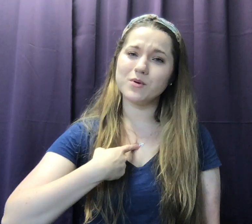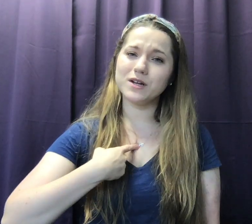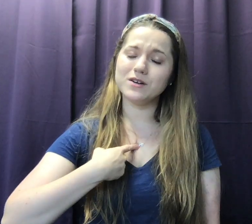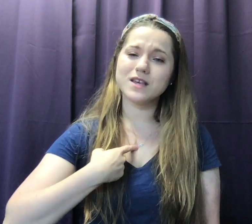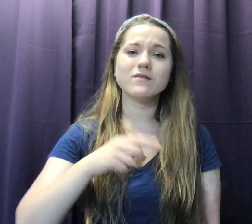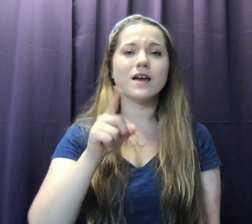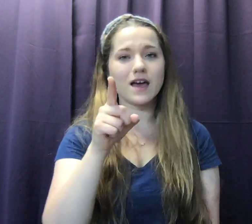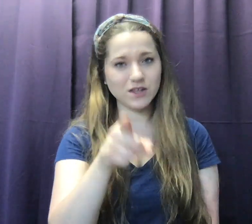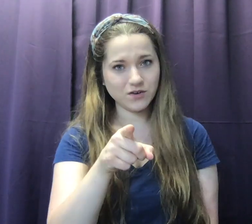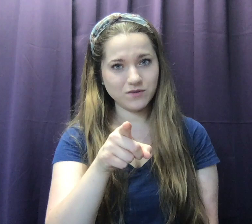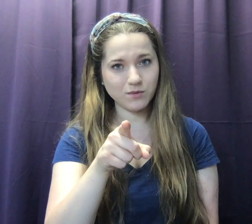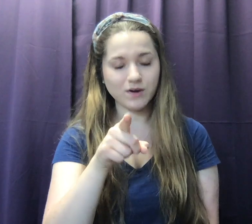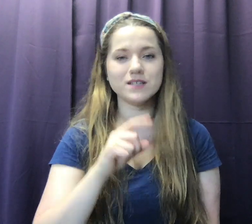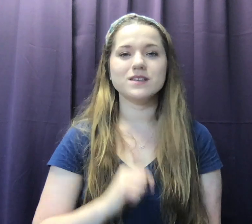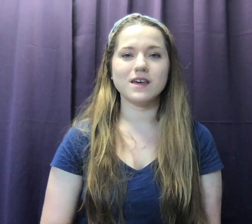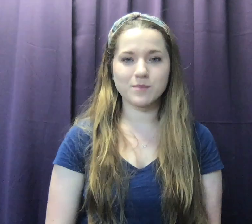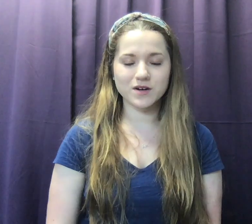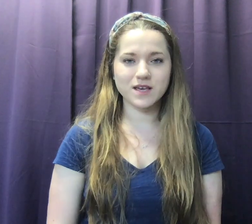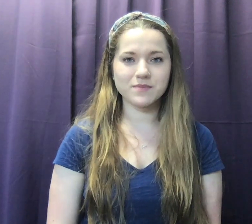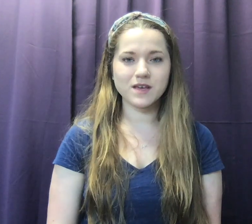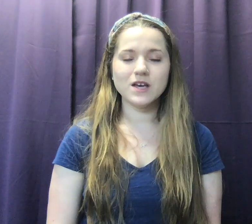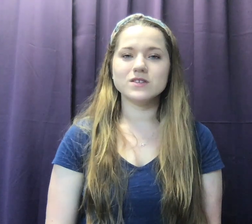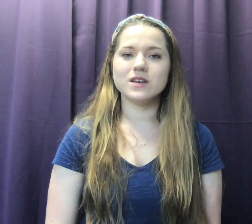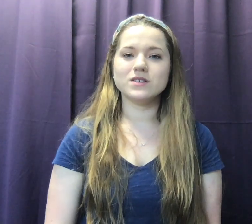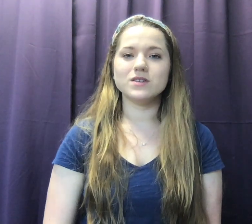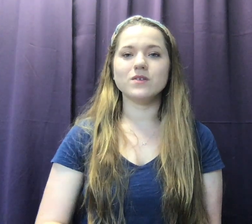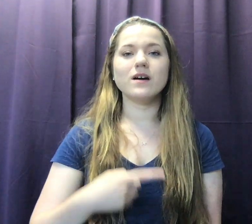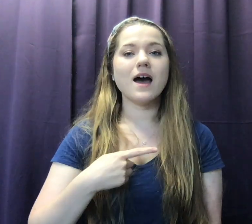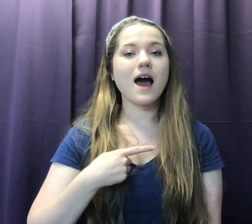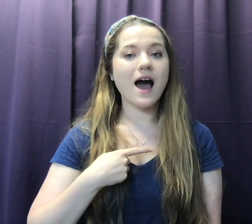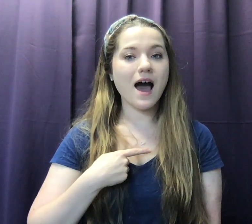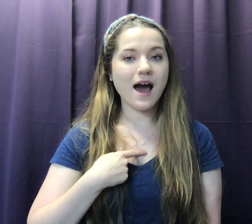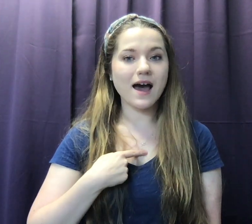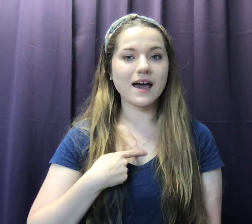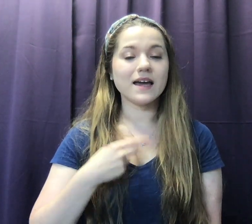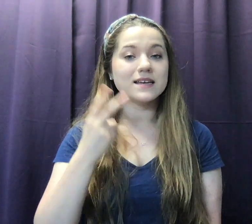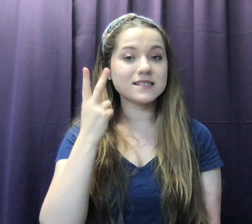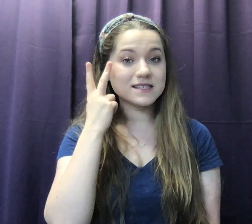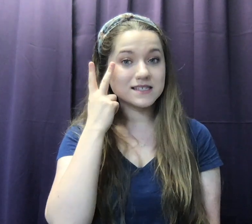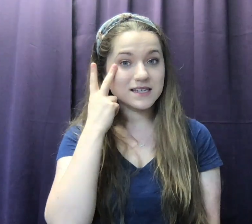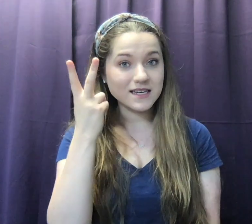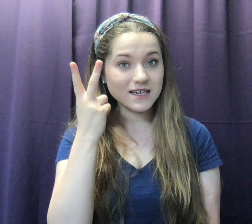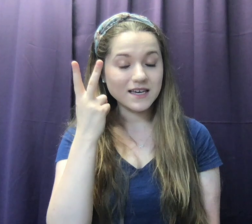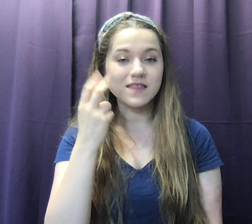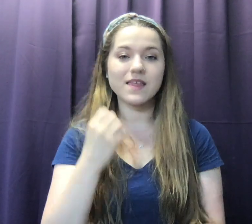pointing to yourself, and you're pointing to the other person. So let's do I see